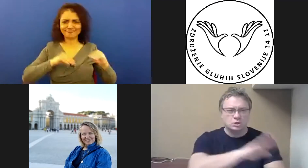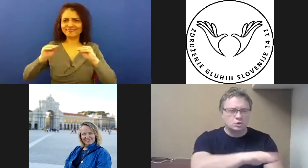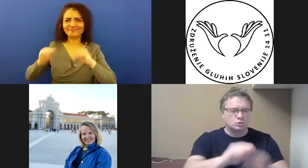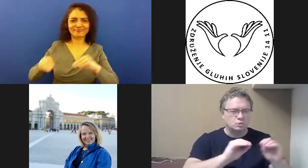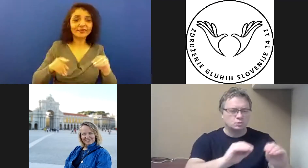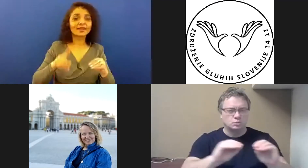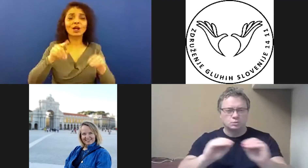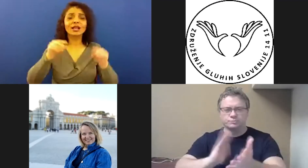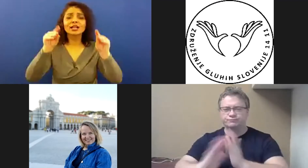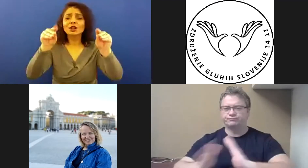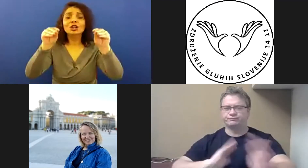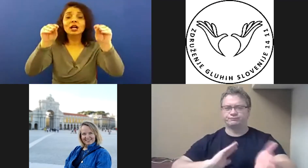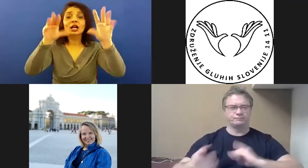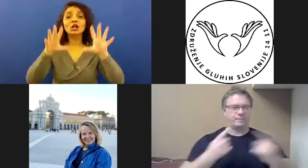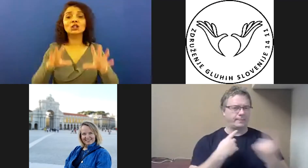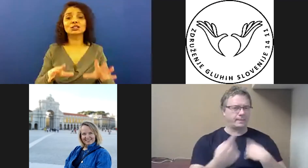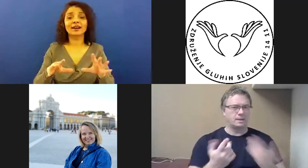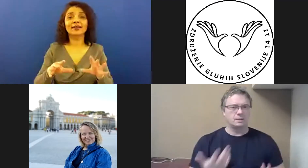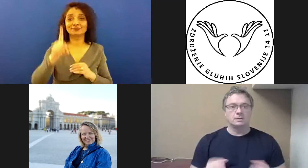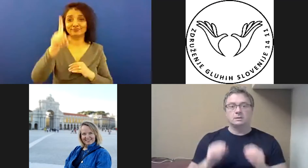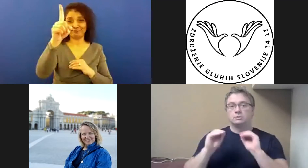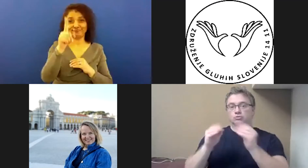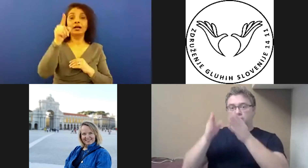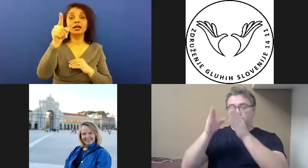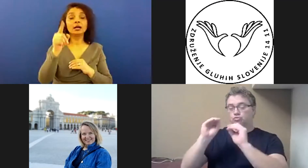them sign language.